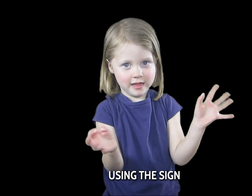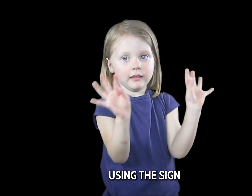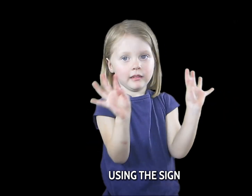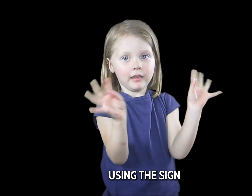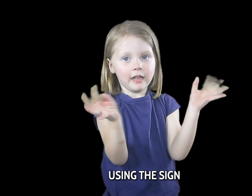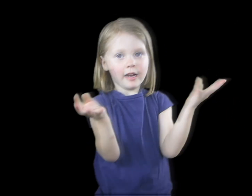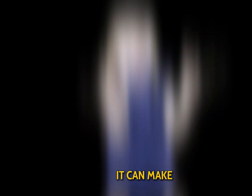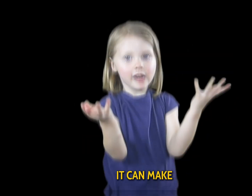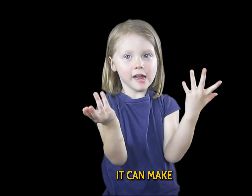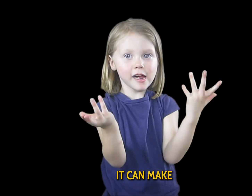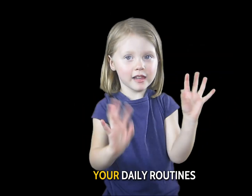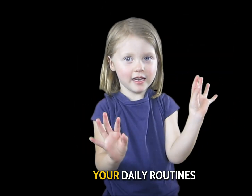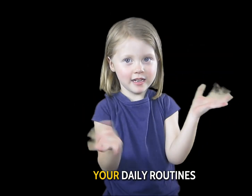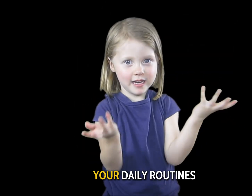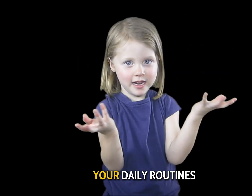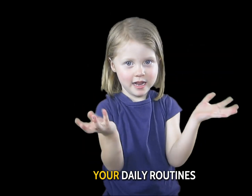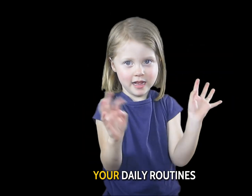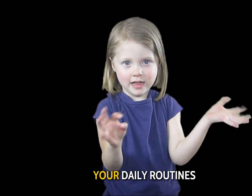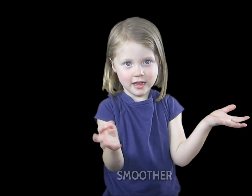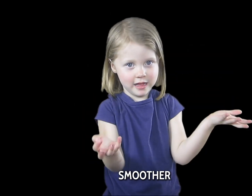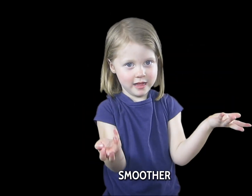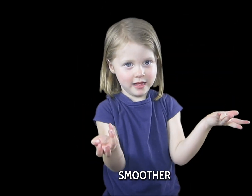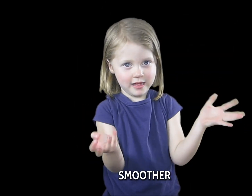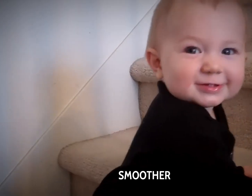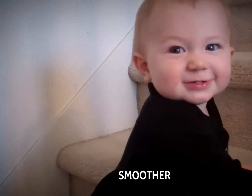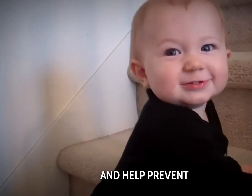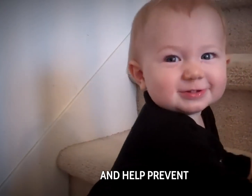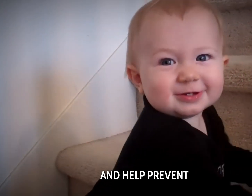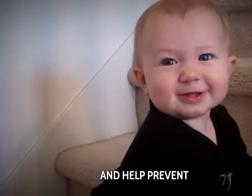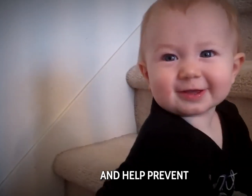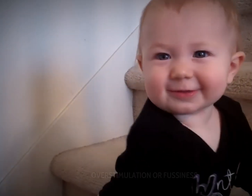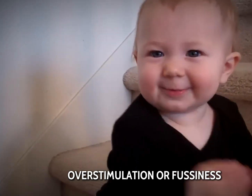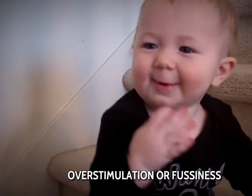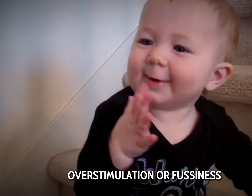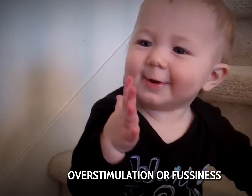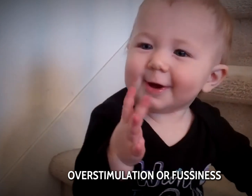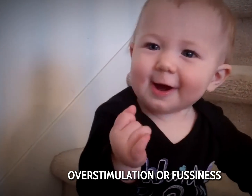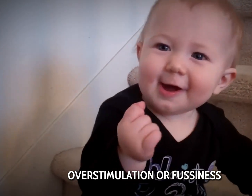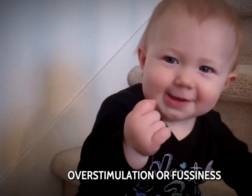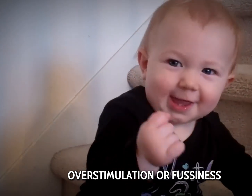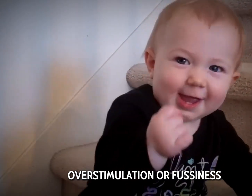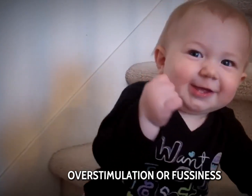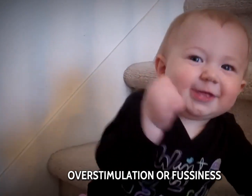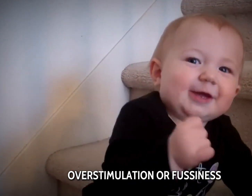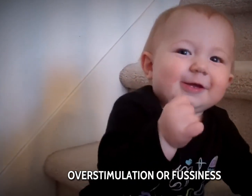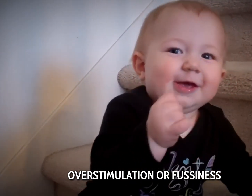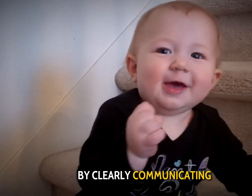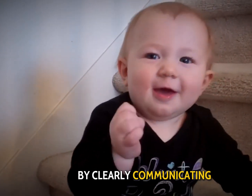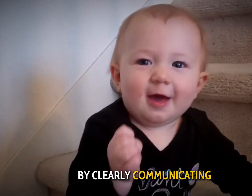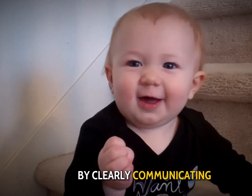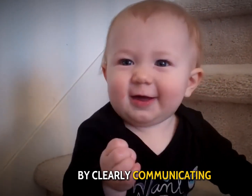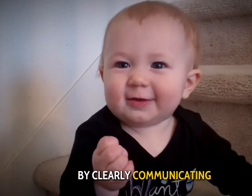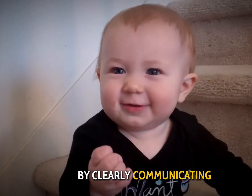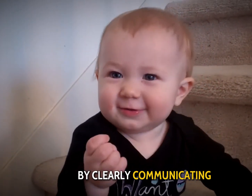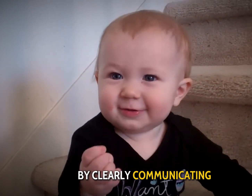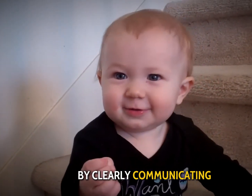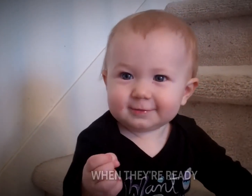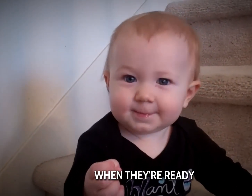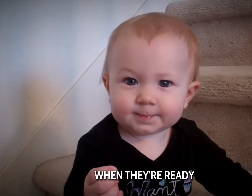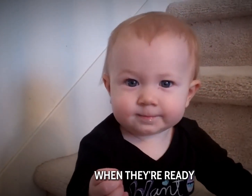sign, it can make your daily routines smoother and help prevent overstimulation or fussiness by clearly communicating when they're ready to